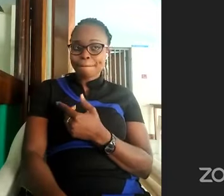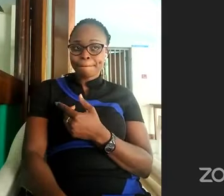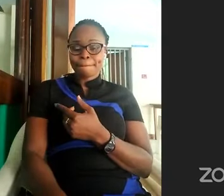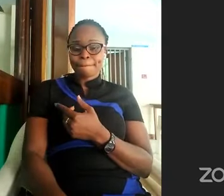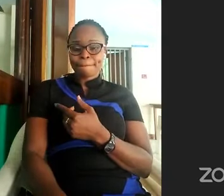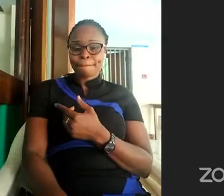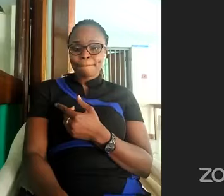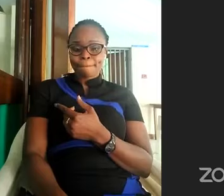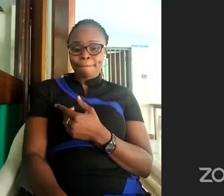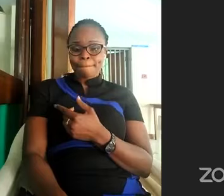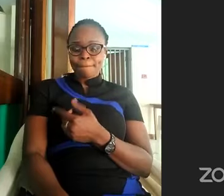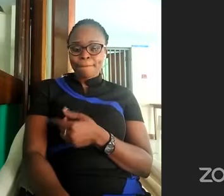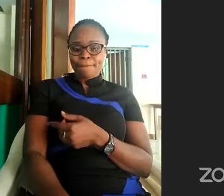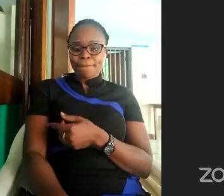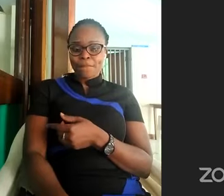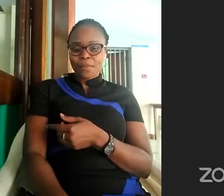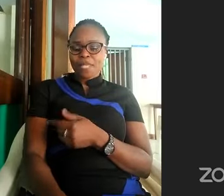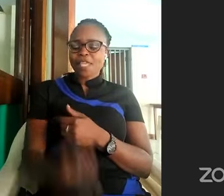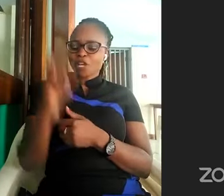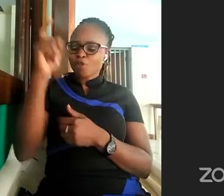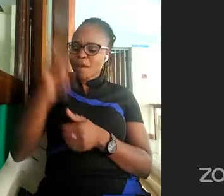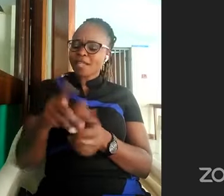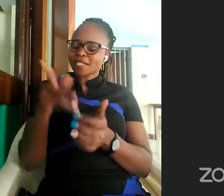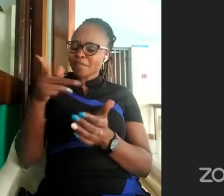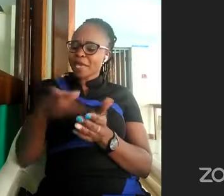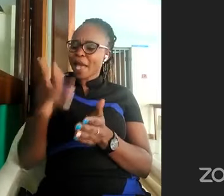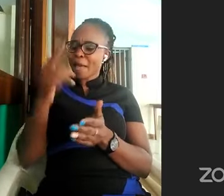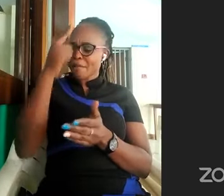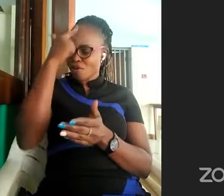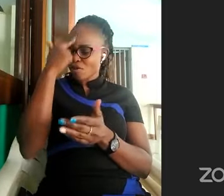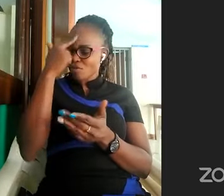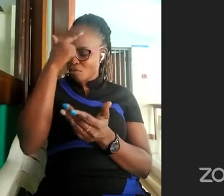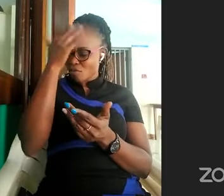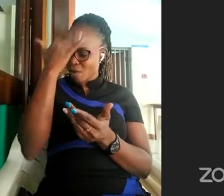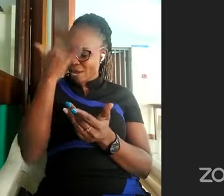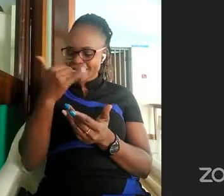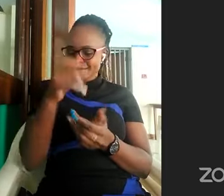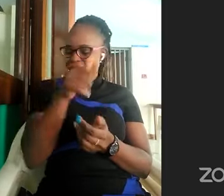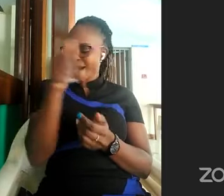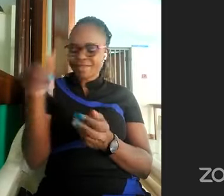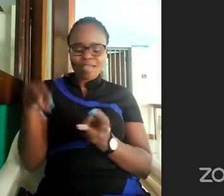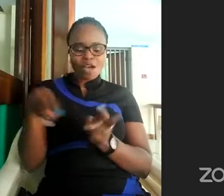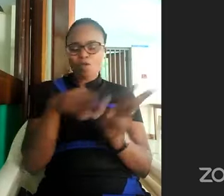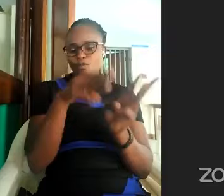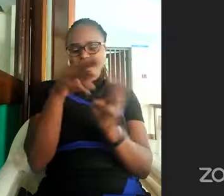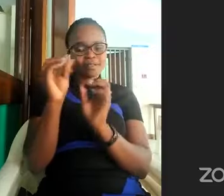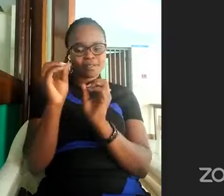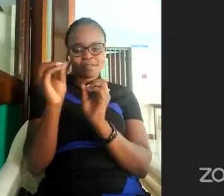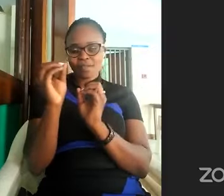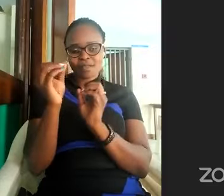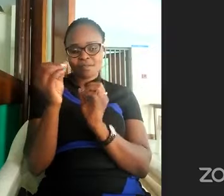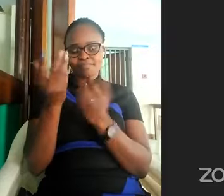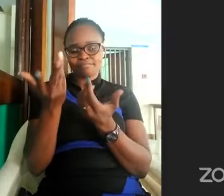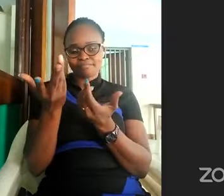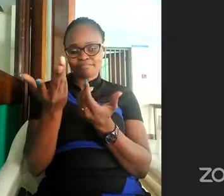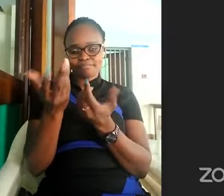and you have to pay because you don't have an alternative. You don't. You're not. Your ability is not like for the others. Thank you so much.